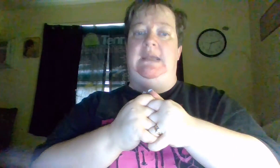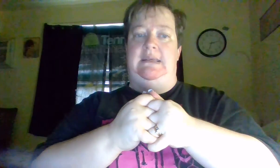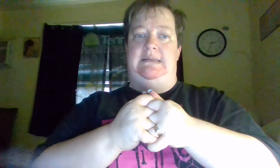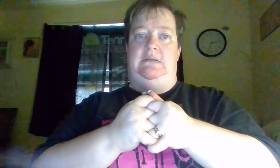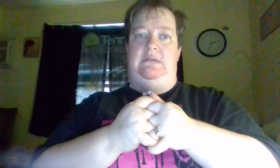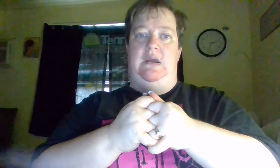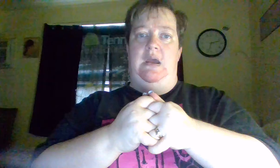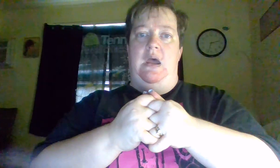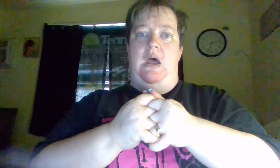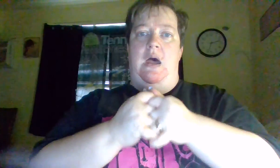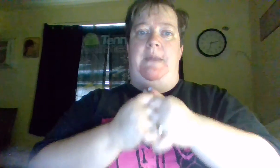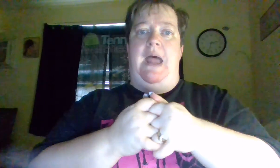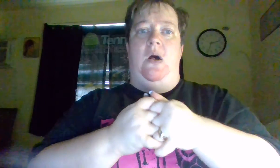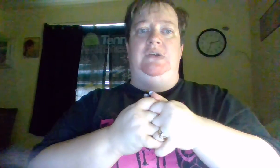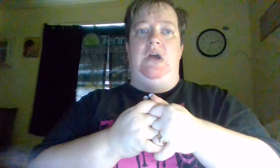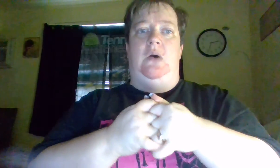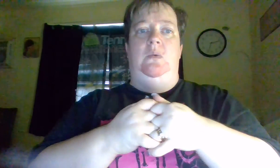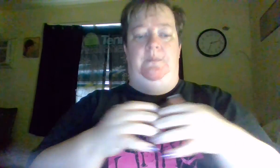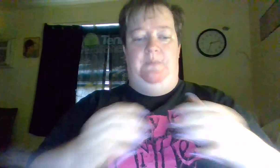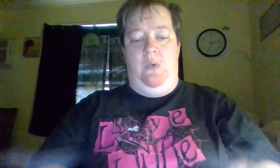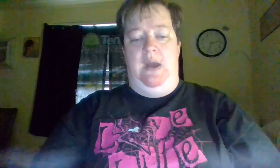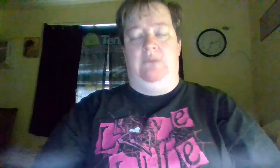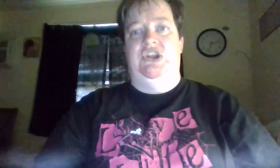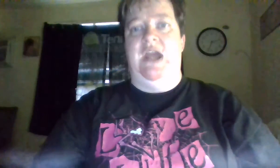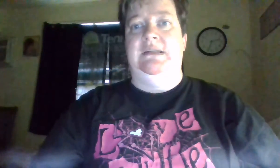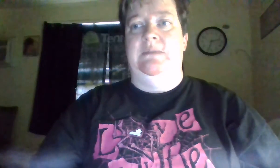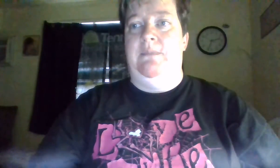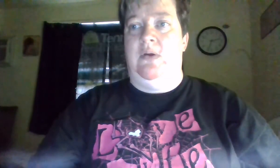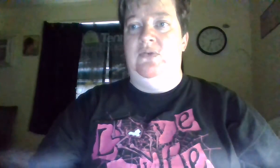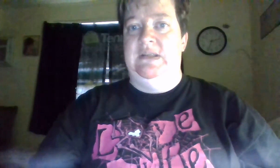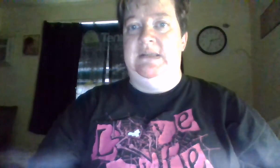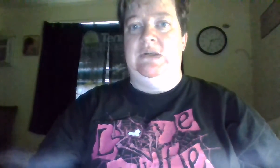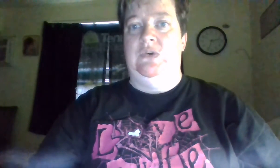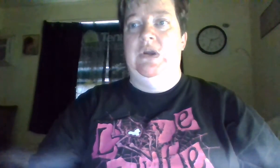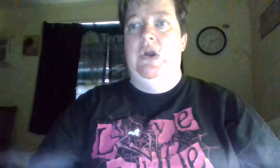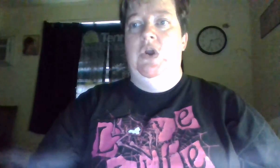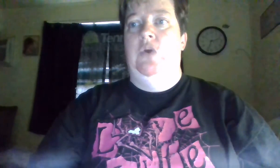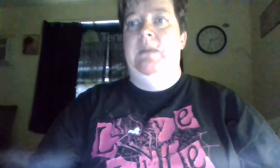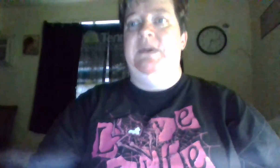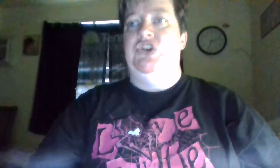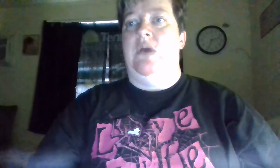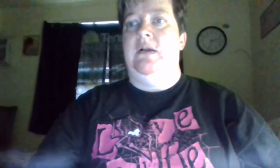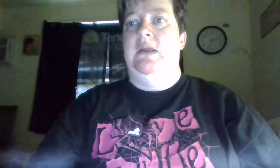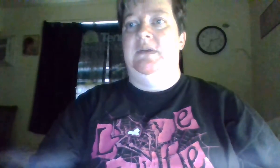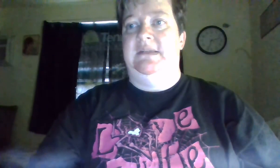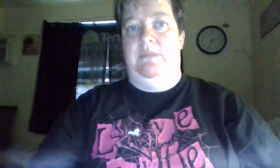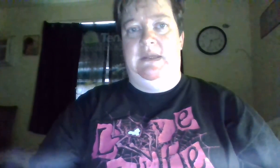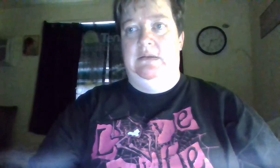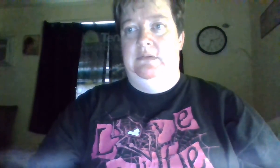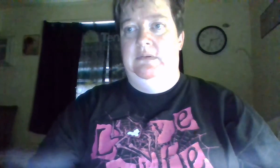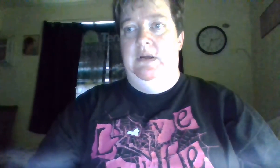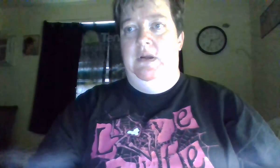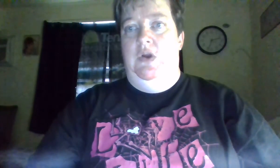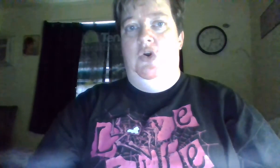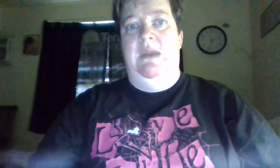please. But I want to reach out to my brothers and sisters who may be struggling with something, who may